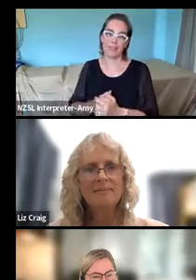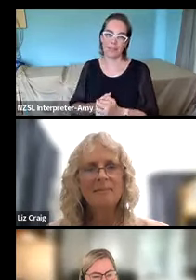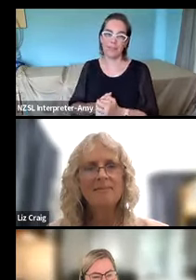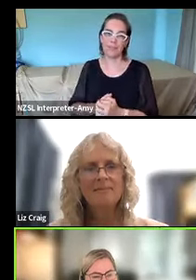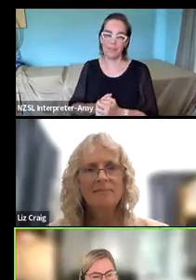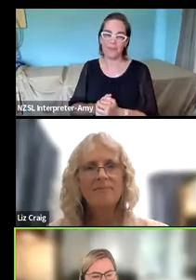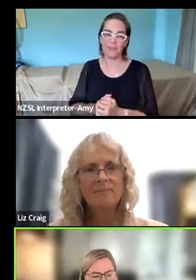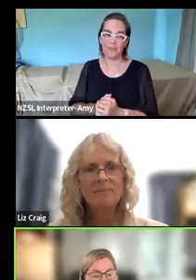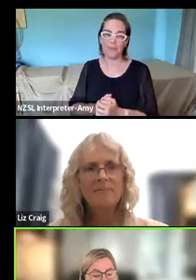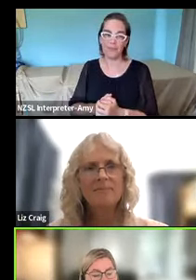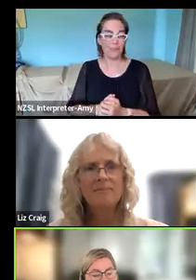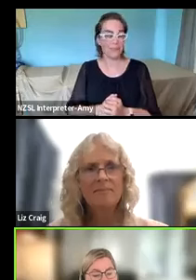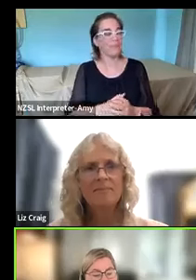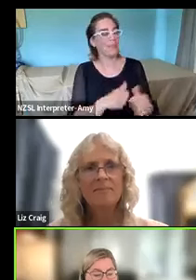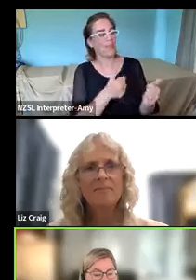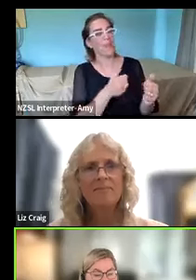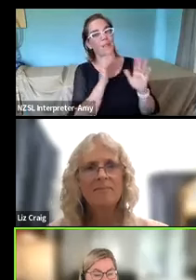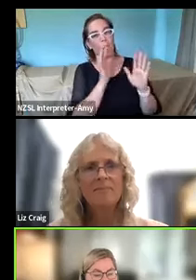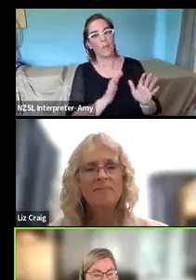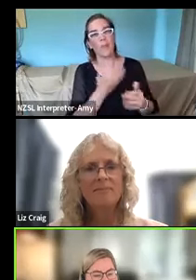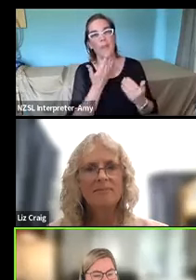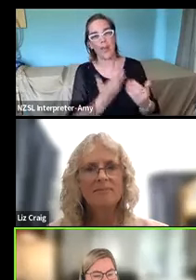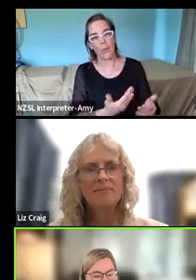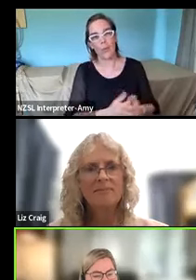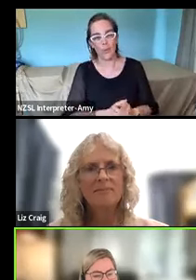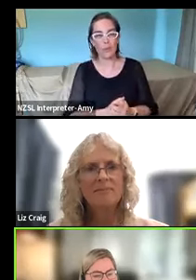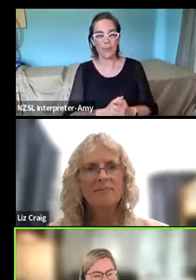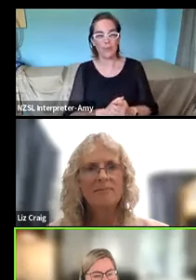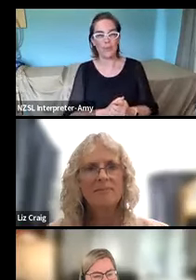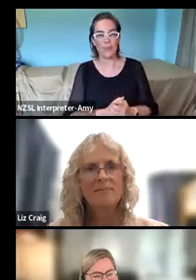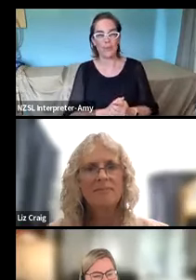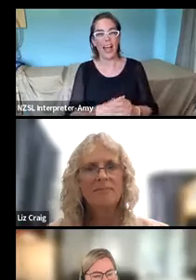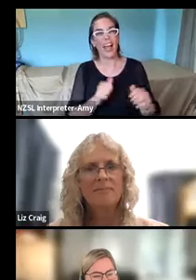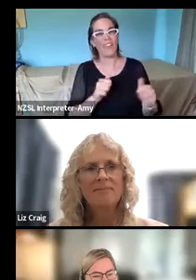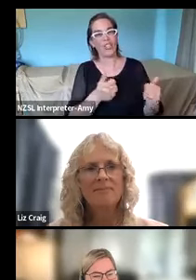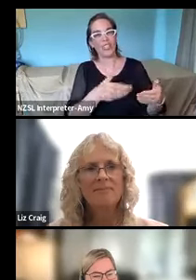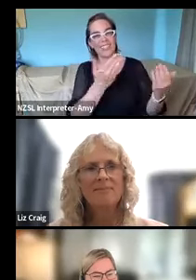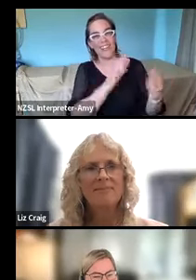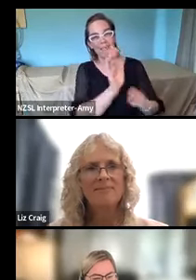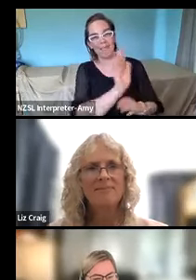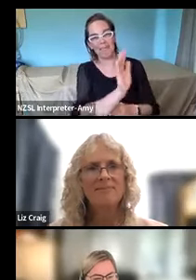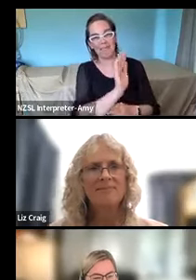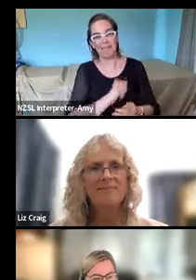them. Yeah, no, that's awesome. Thanks so much for that. And have a good rest of your